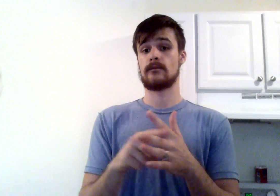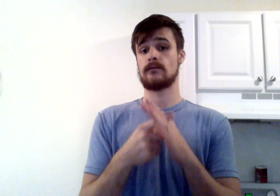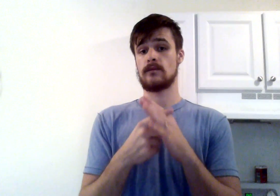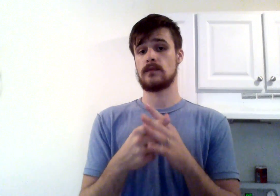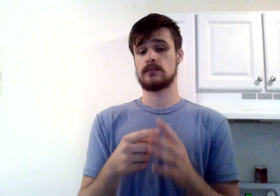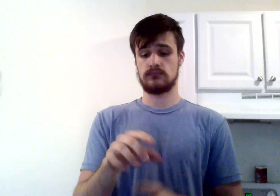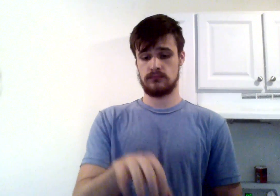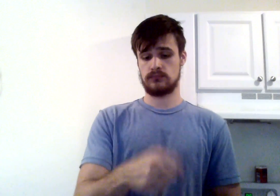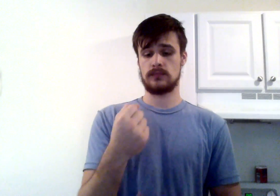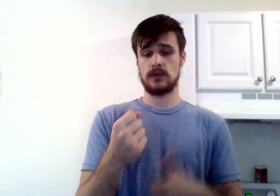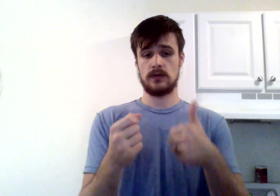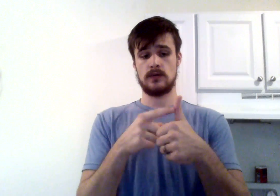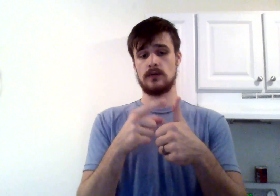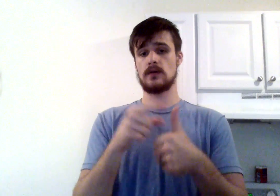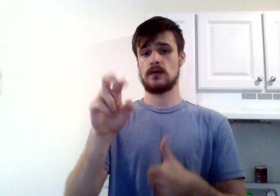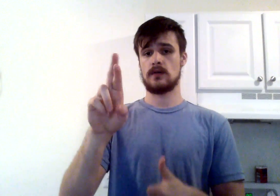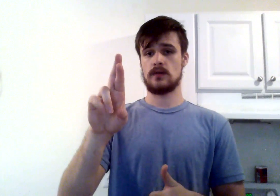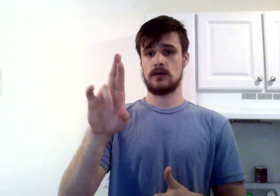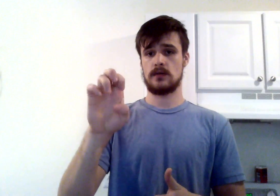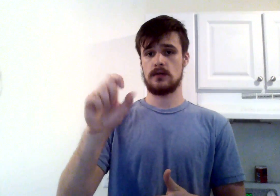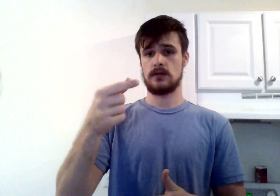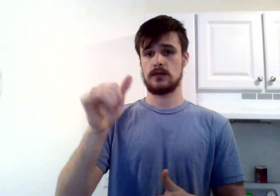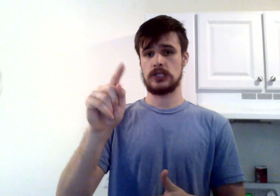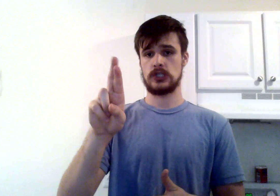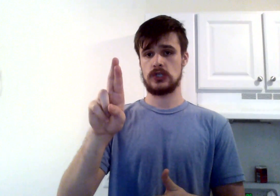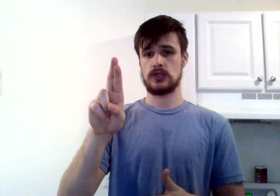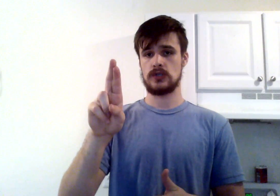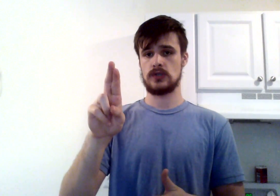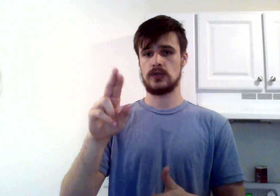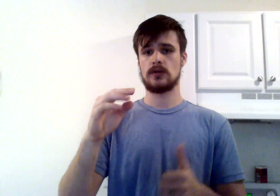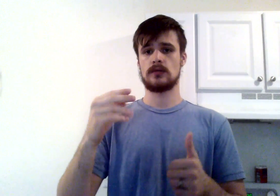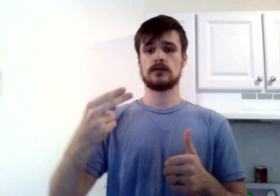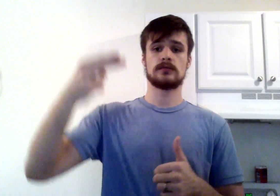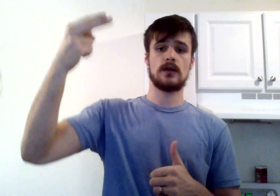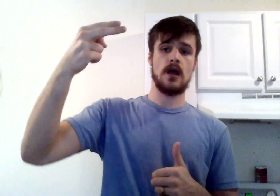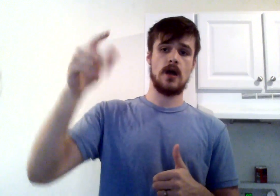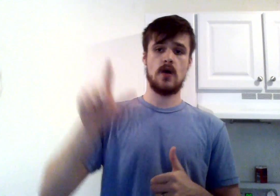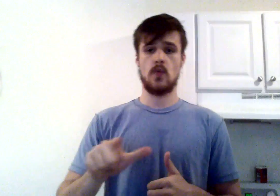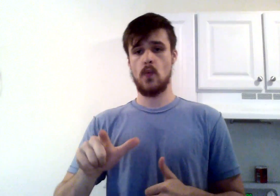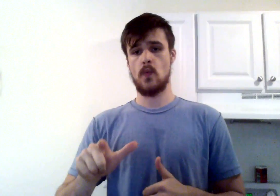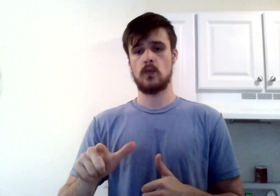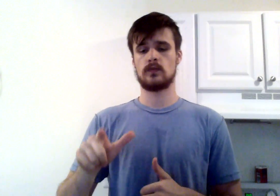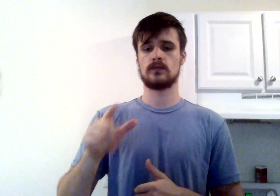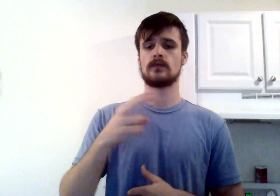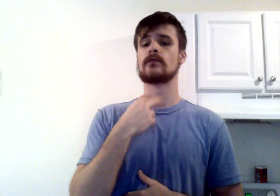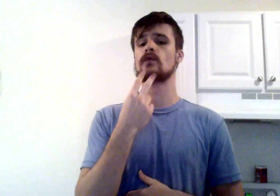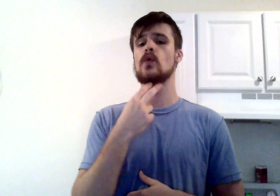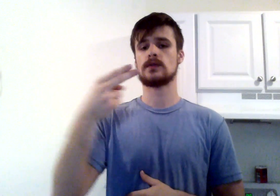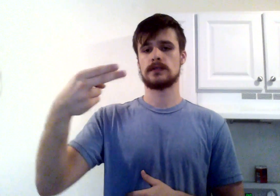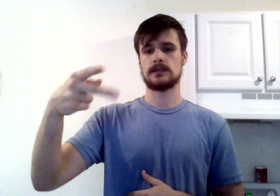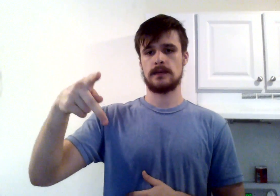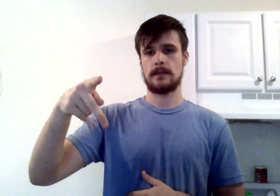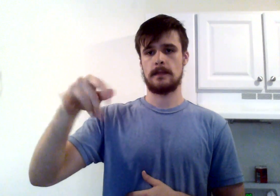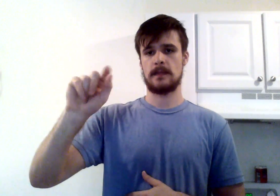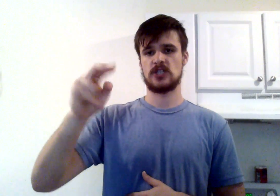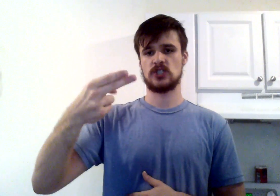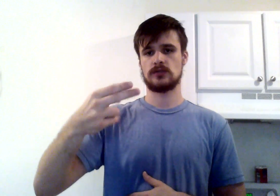there's a register in between. I'm not going to get very technical about this for any of you who are voice coaches. You can locate your voice, however. So if I talk up here